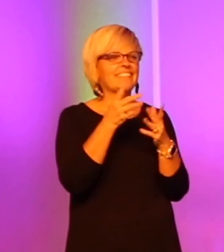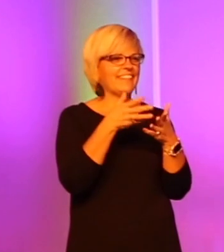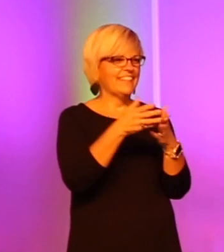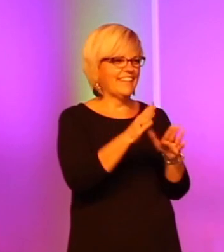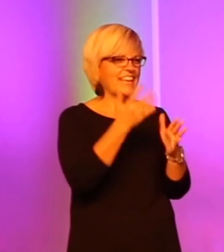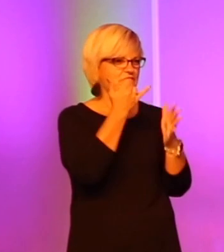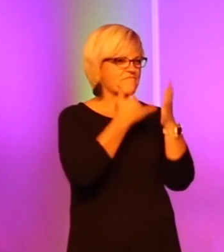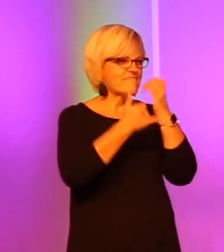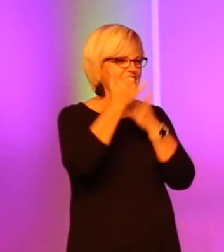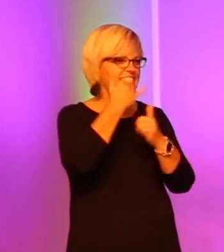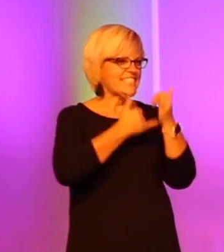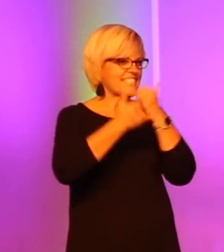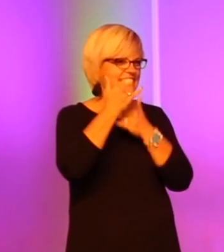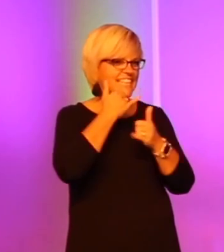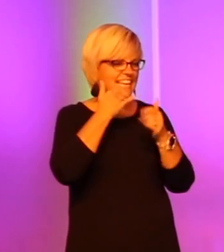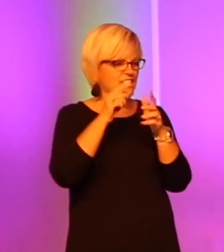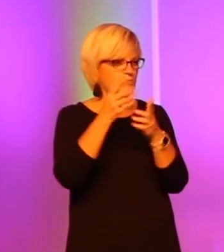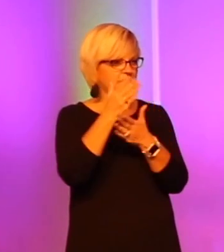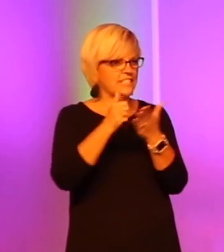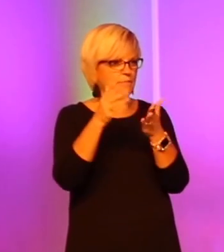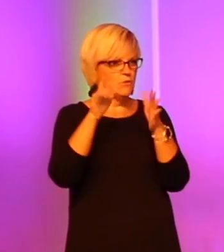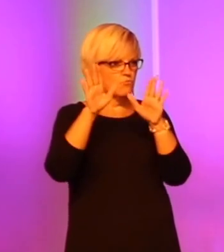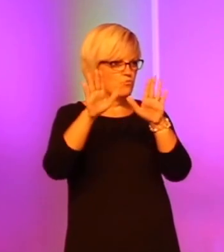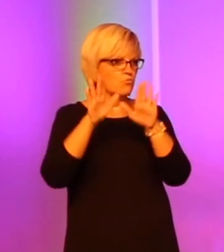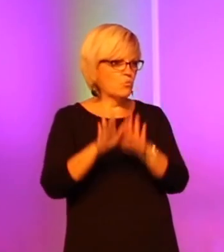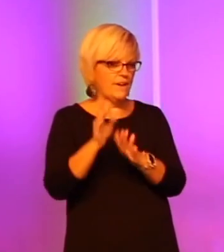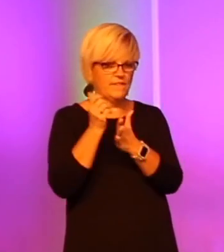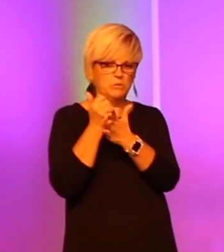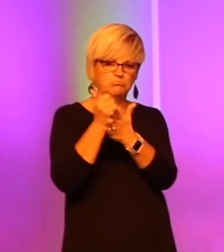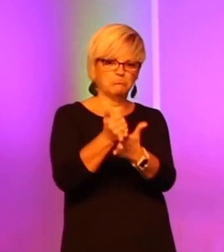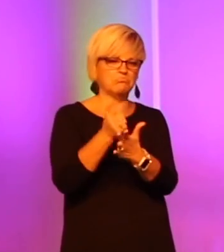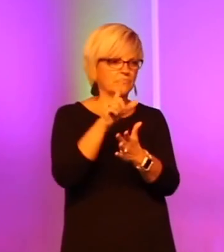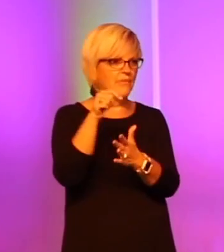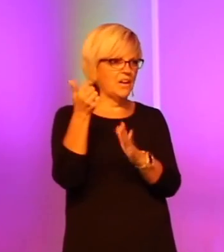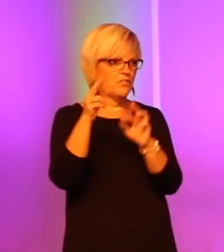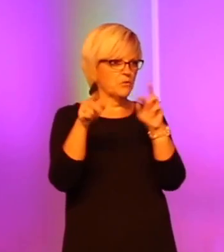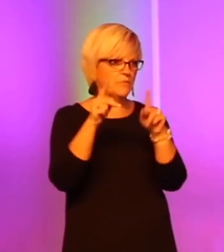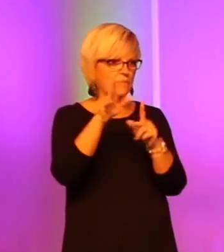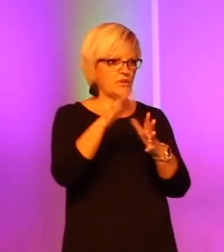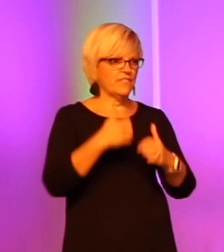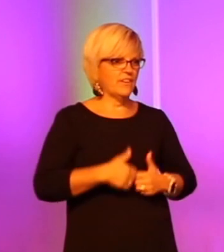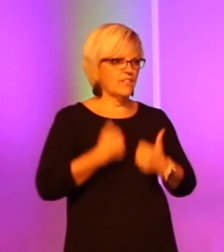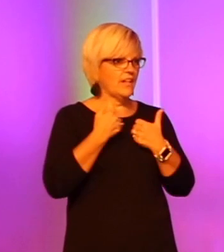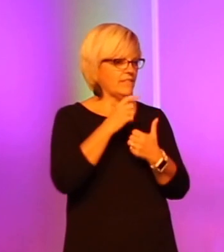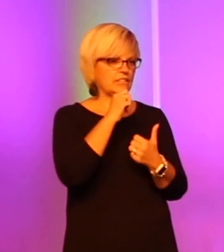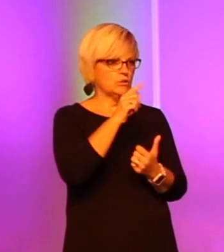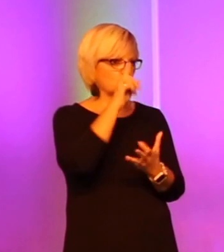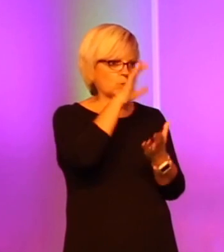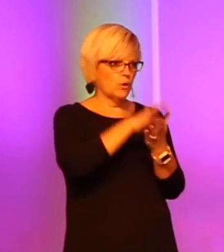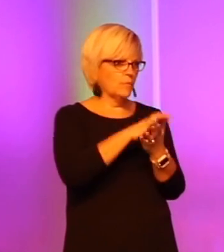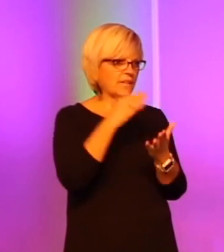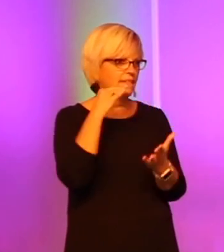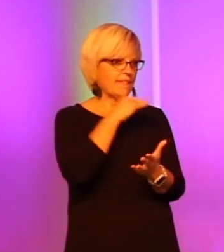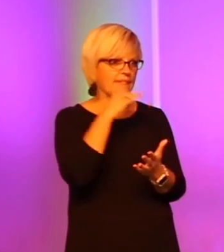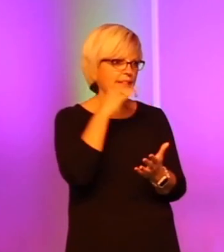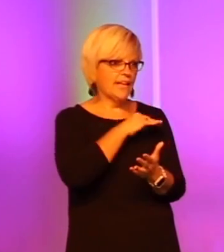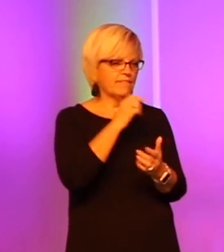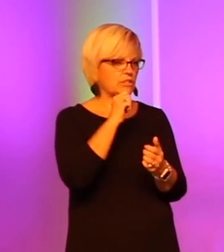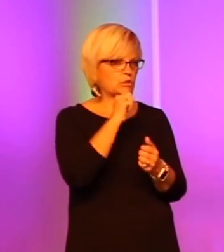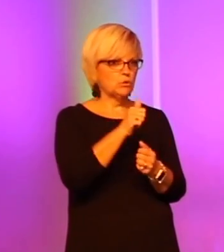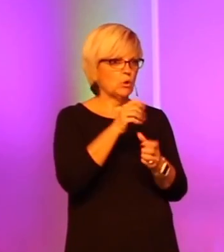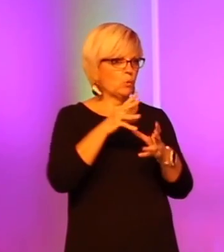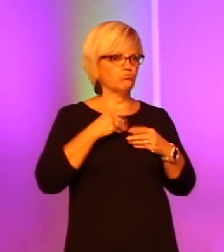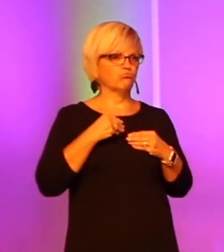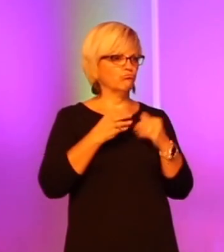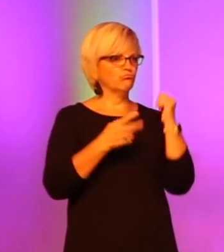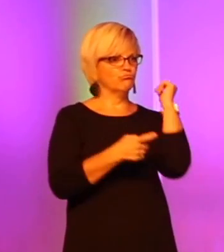for something wonderful to help others along the way in their lives as well. Don't believe the lies. Don't give in to temptation.